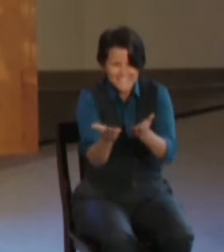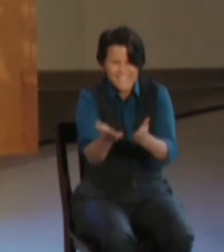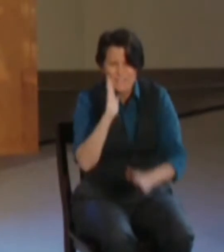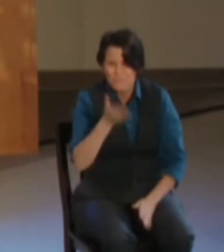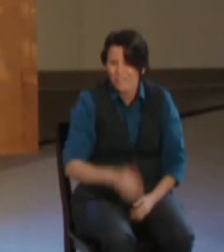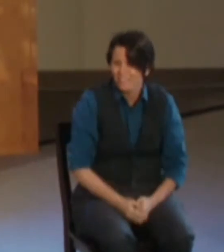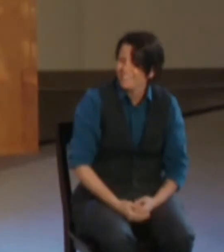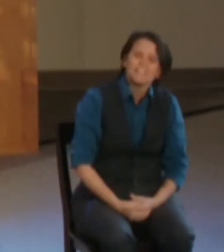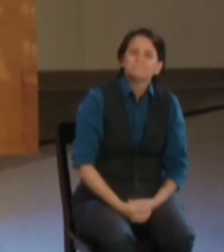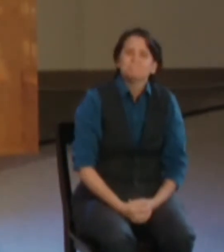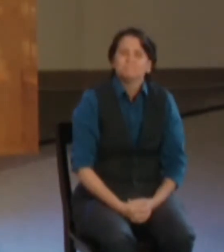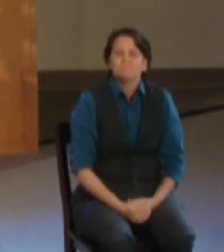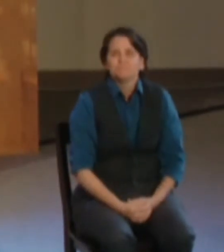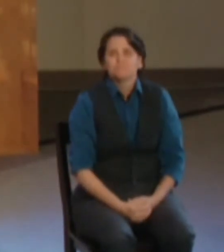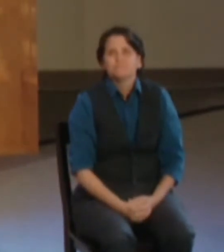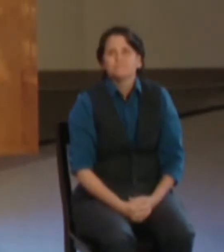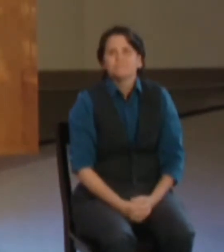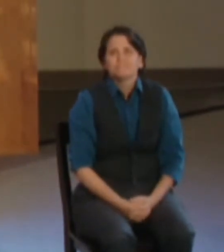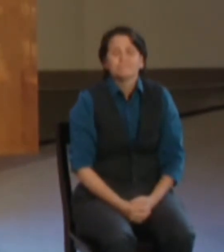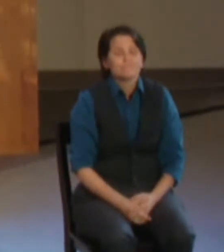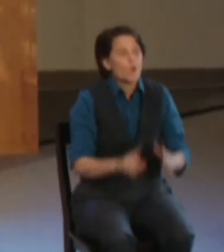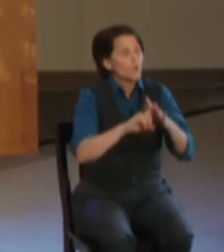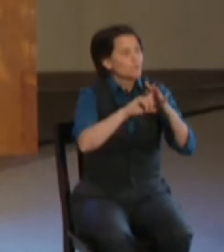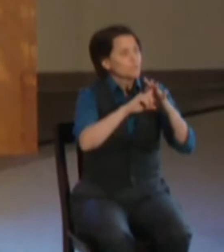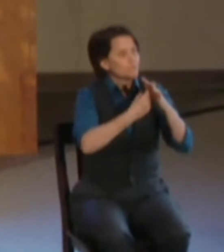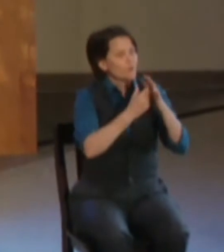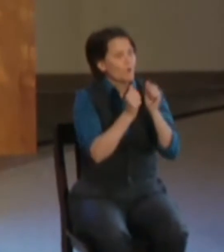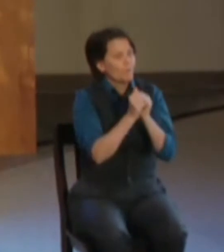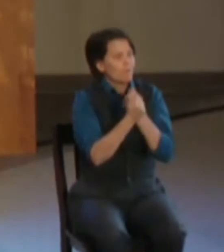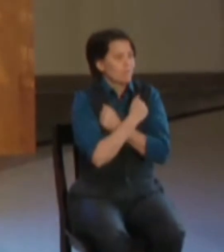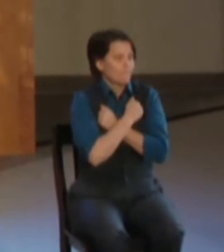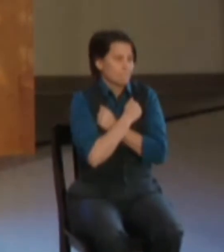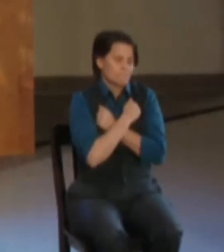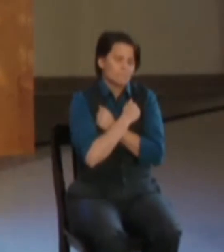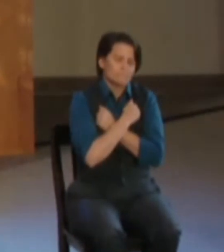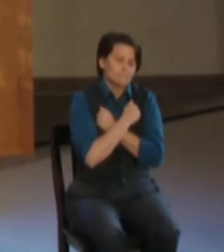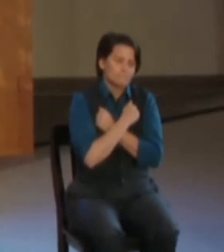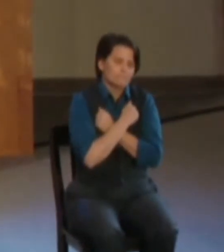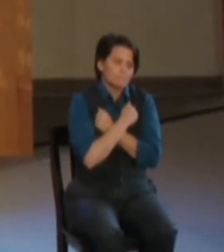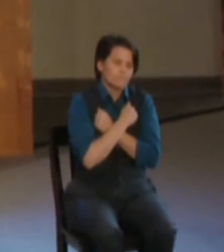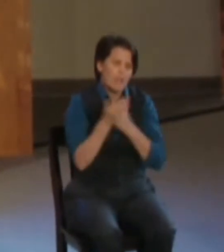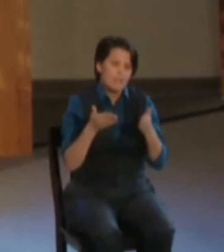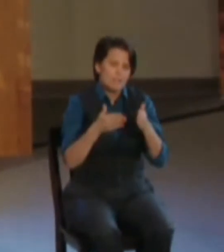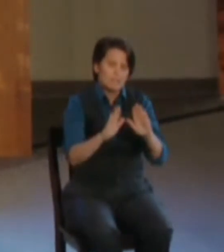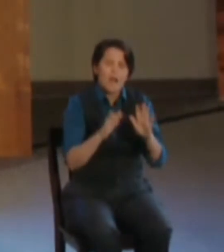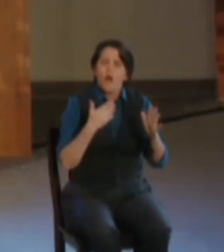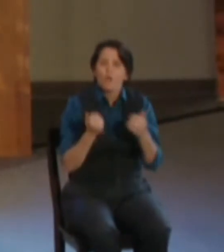My first is always to start with love. Let love be your guiding compass.